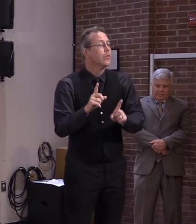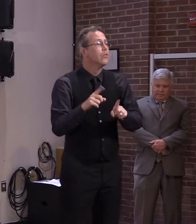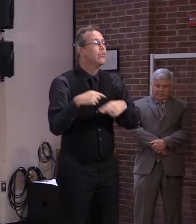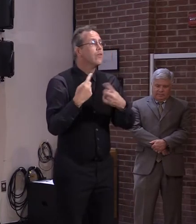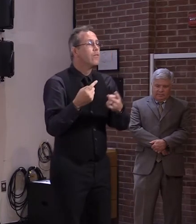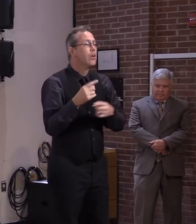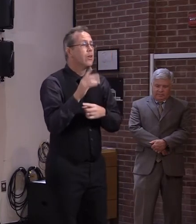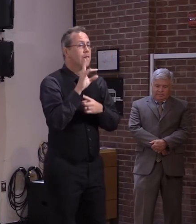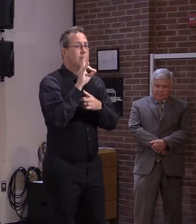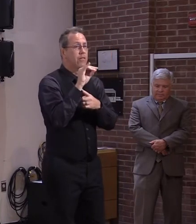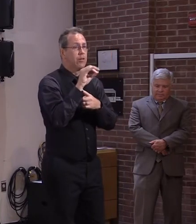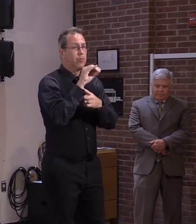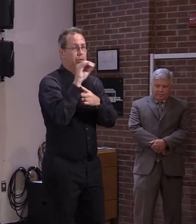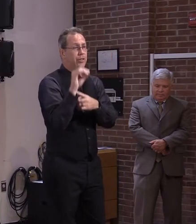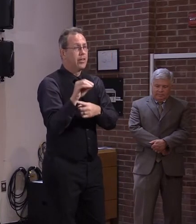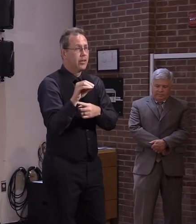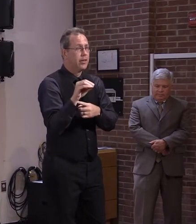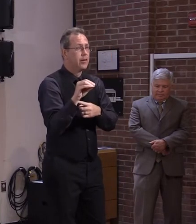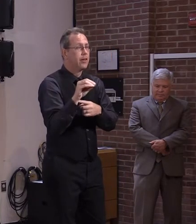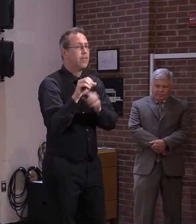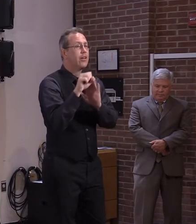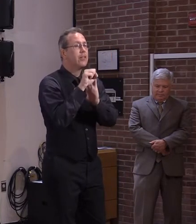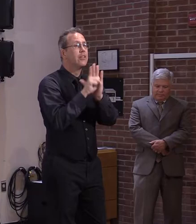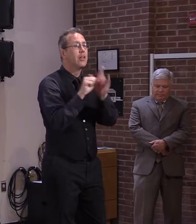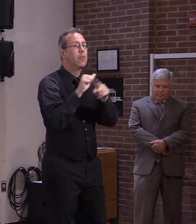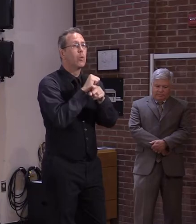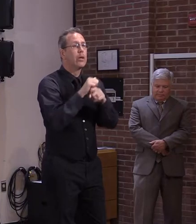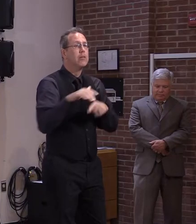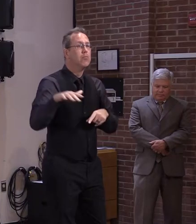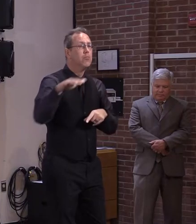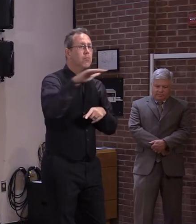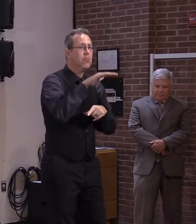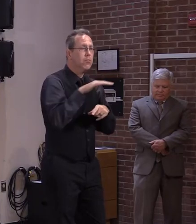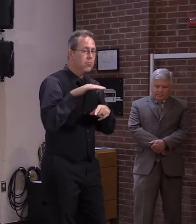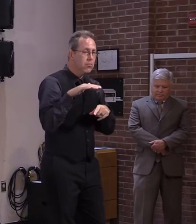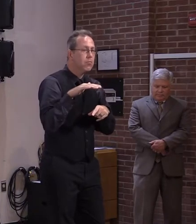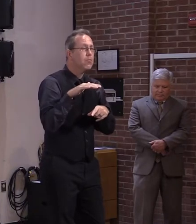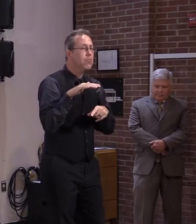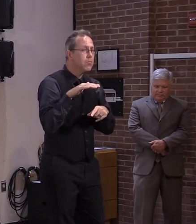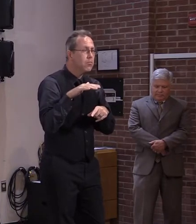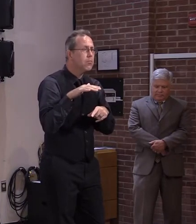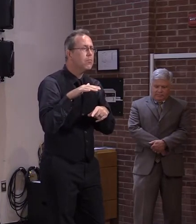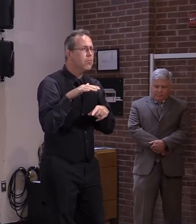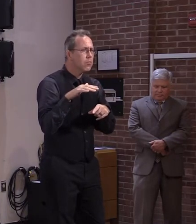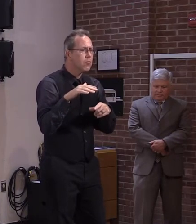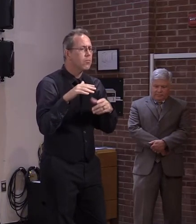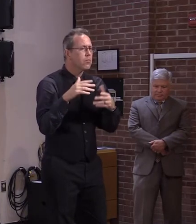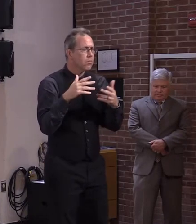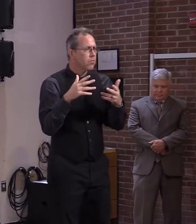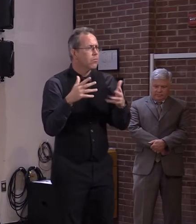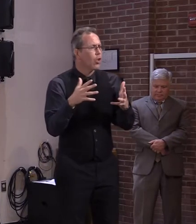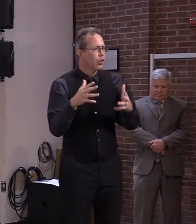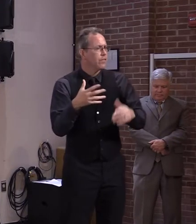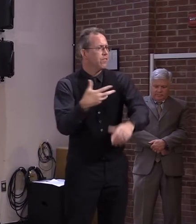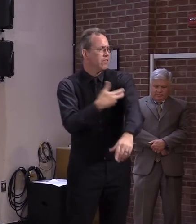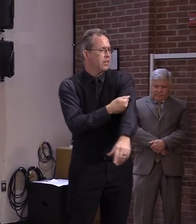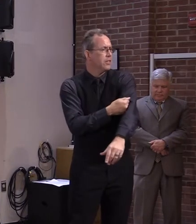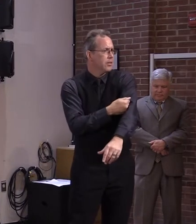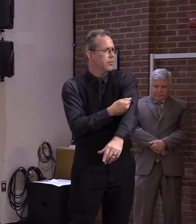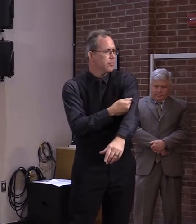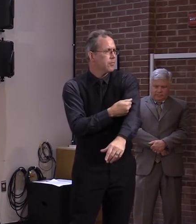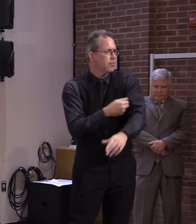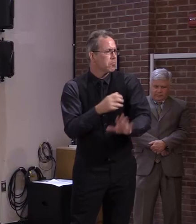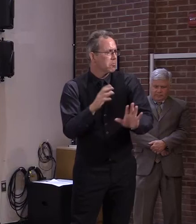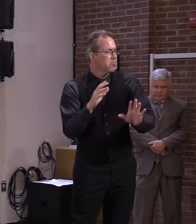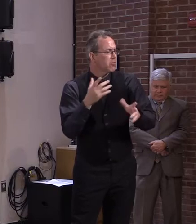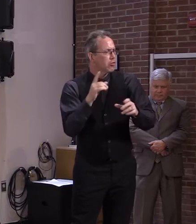of eligible state employees who have attested to being vaccinated, and information is available if